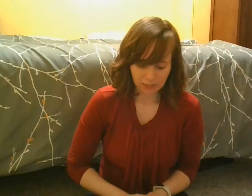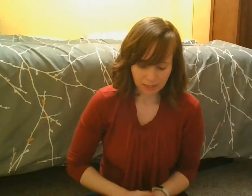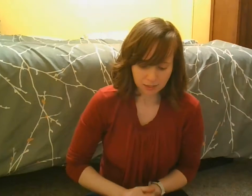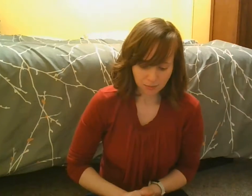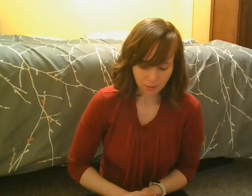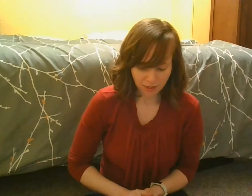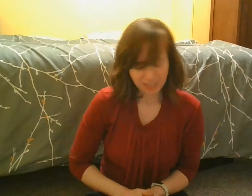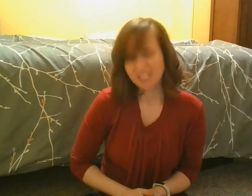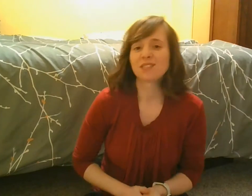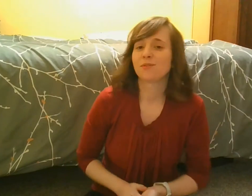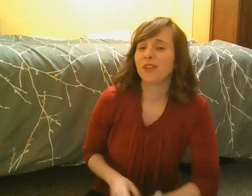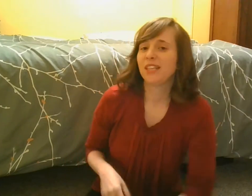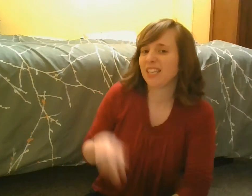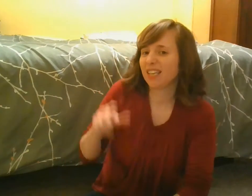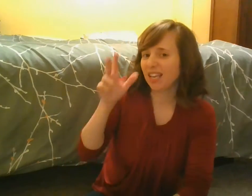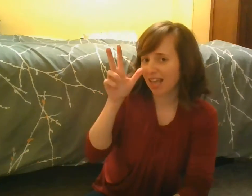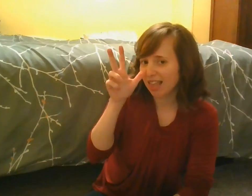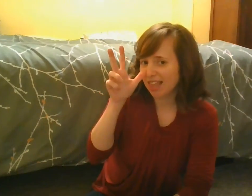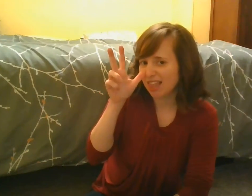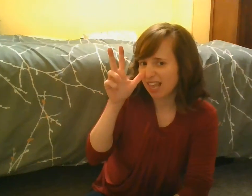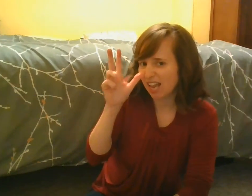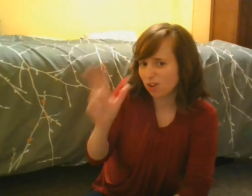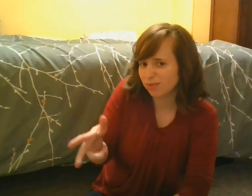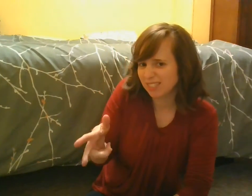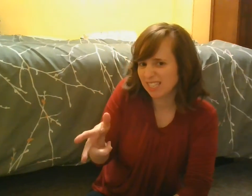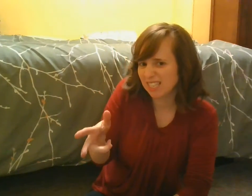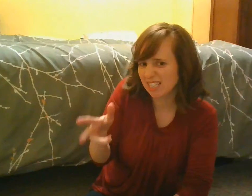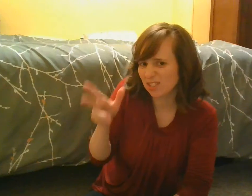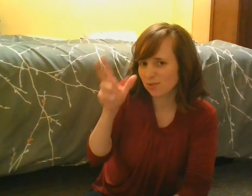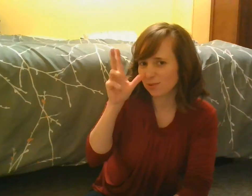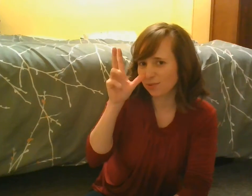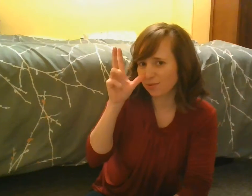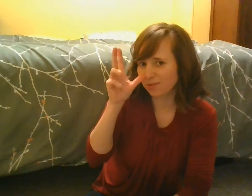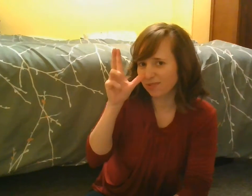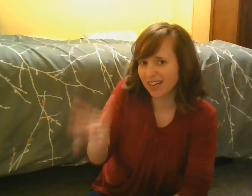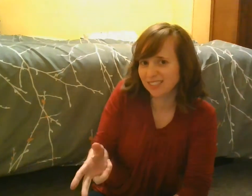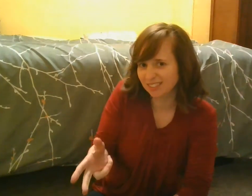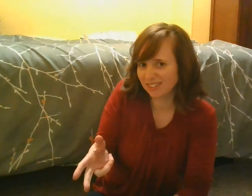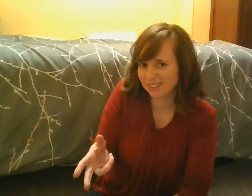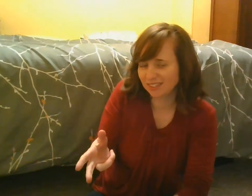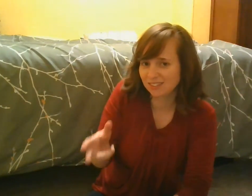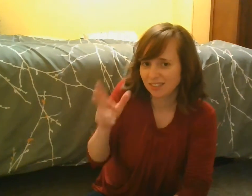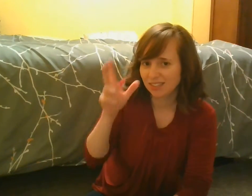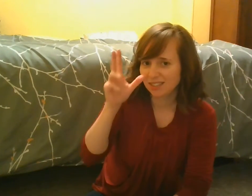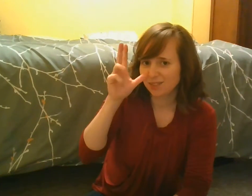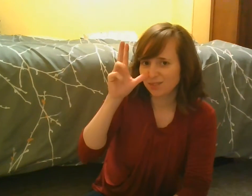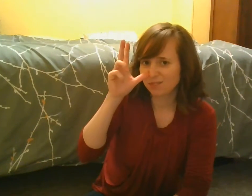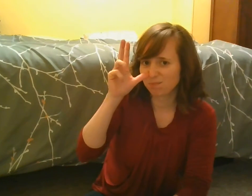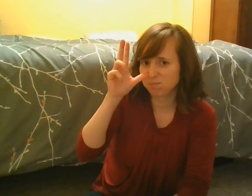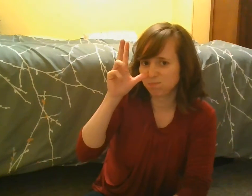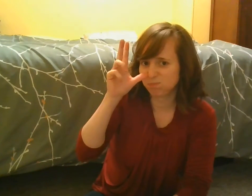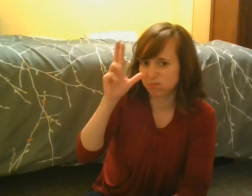Next one is feeling lousy or rotten or just